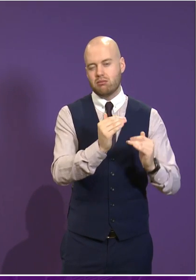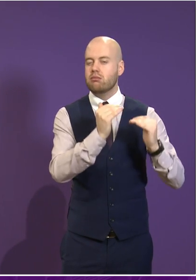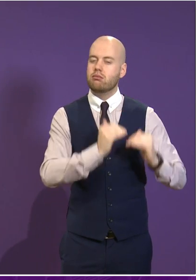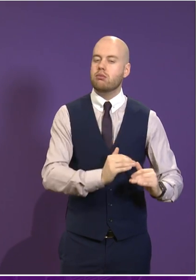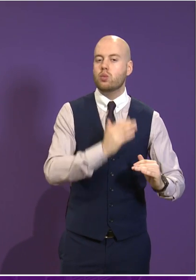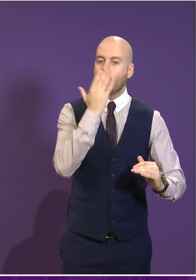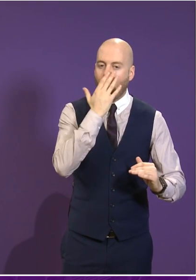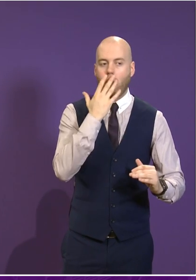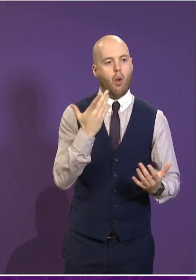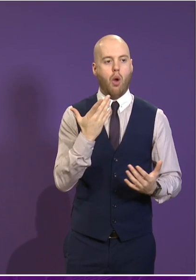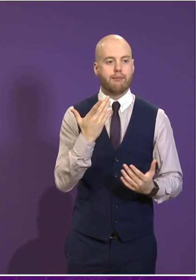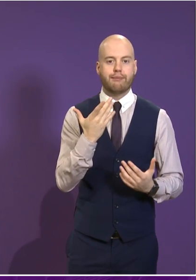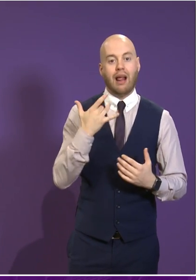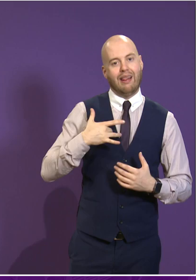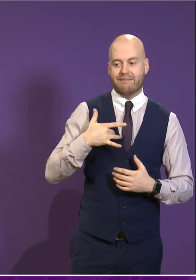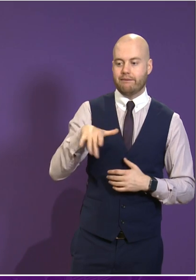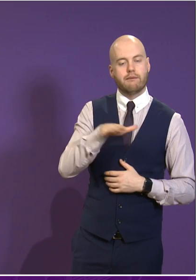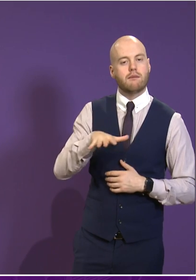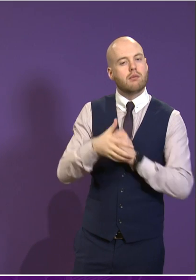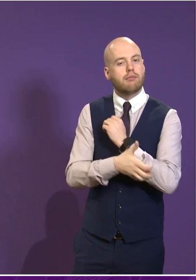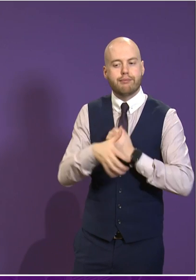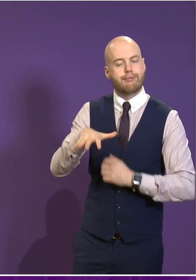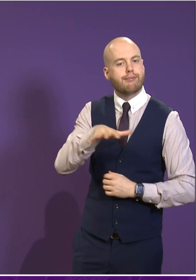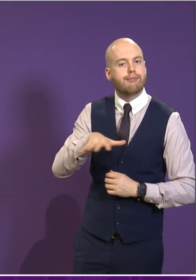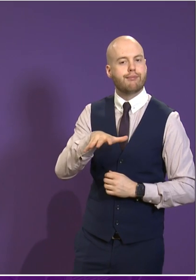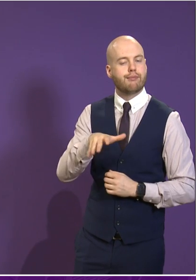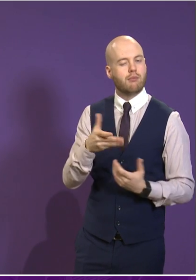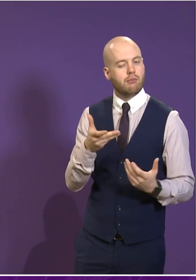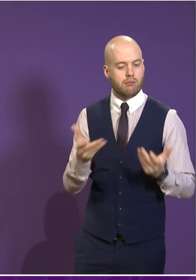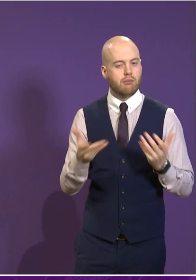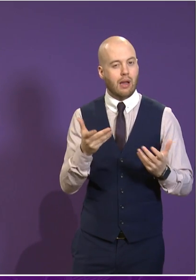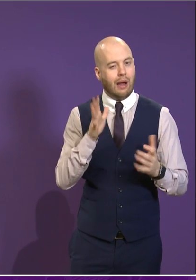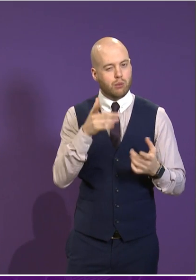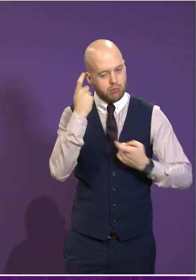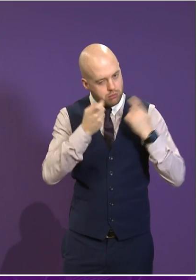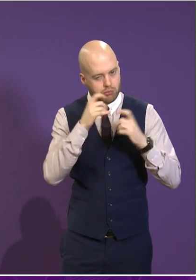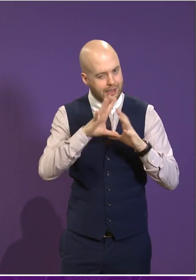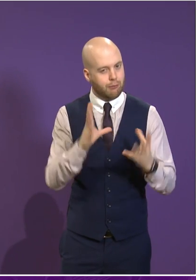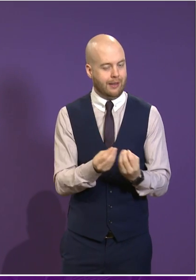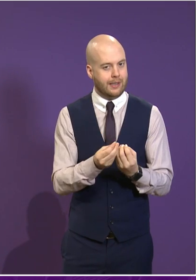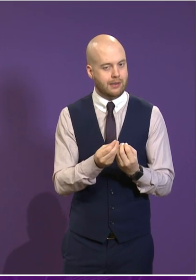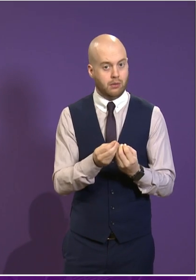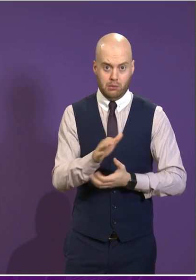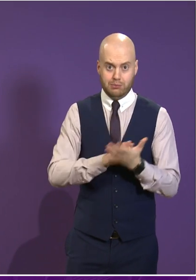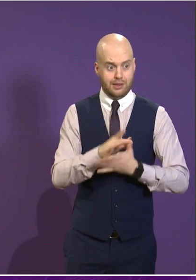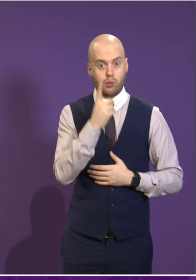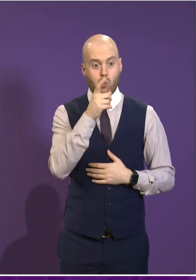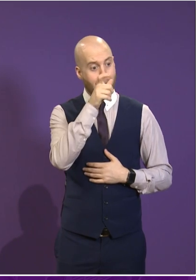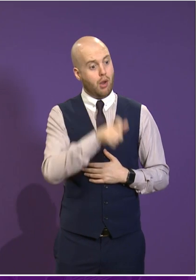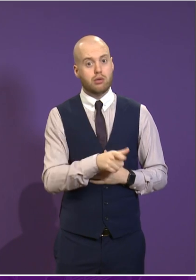particular postcode and so on. But it can also be something, the context in which somebody got a particular set of hires can be